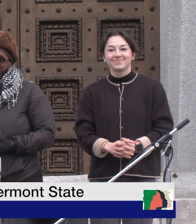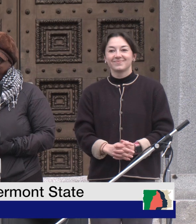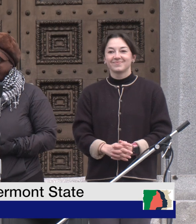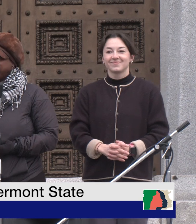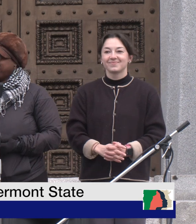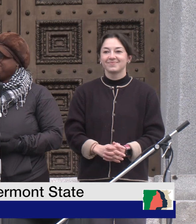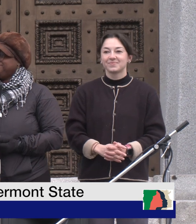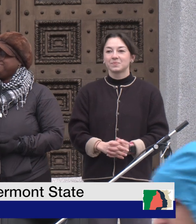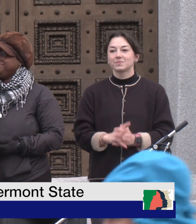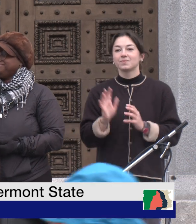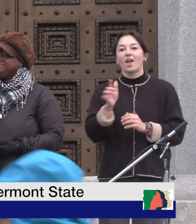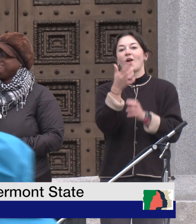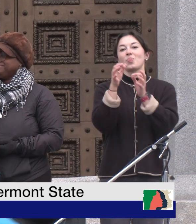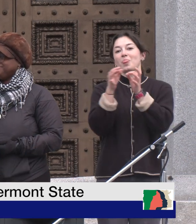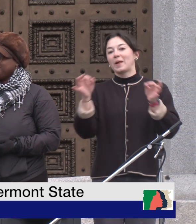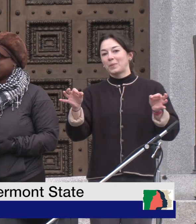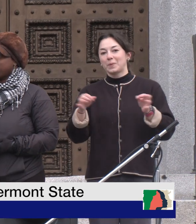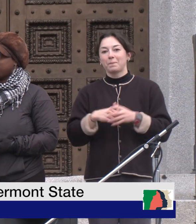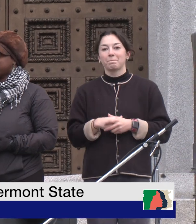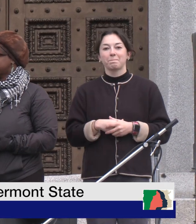Heheni washte mitakiapi.